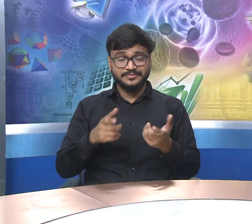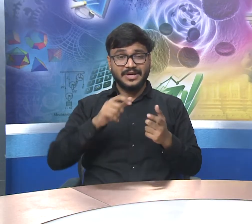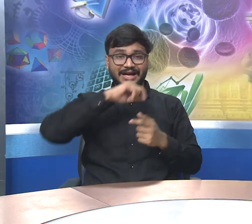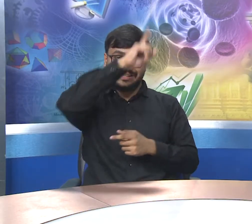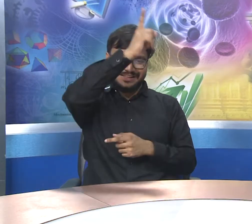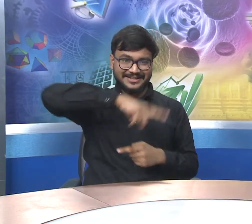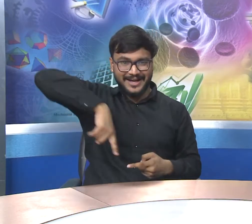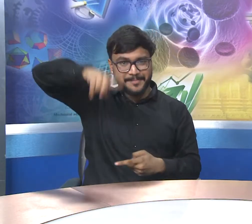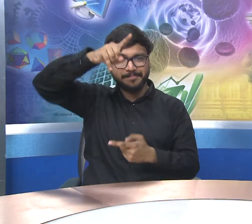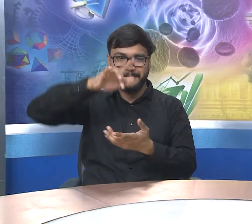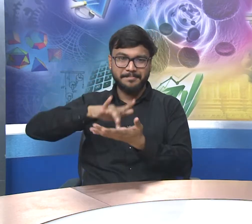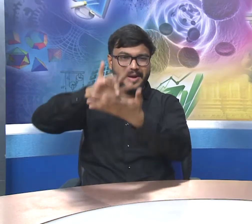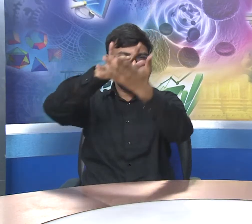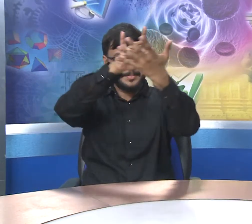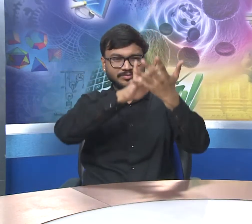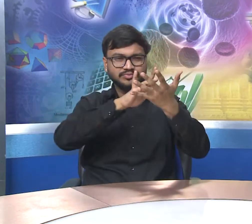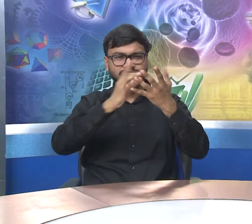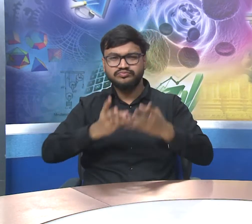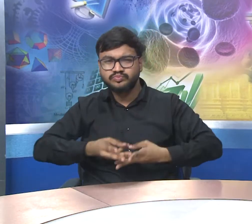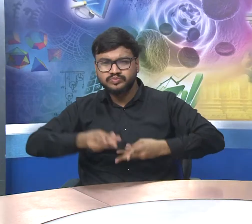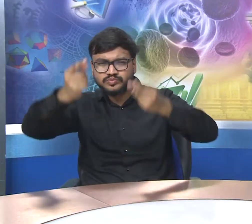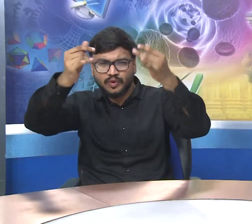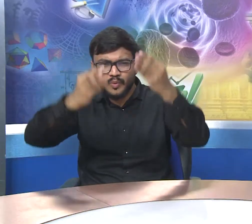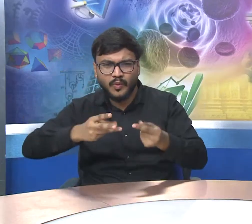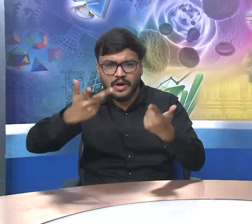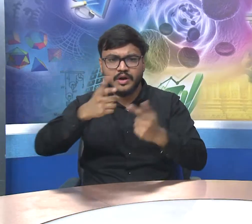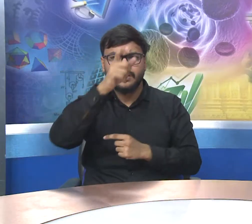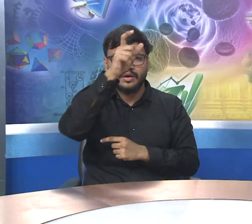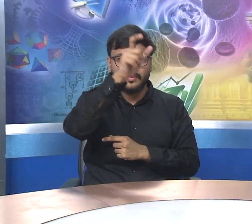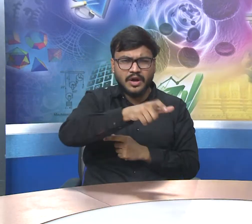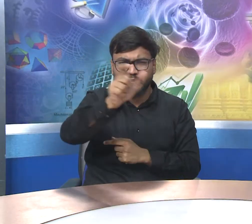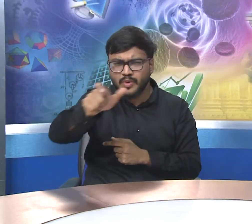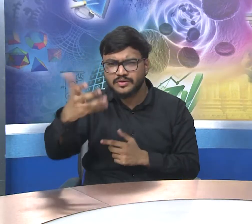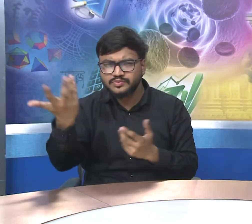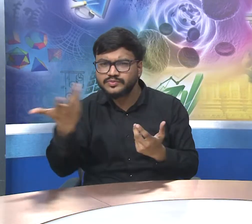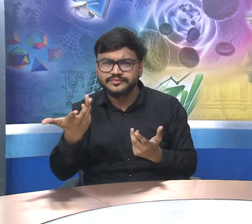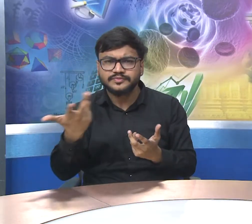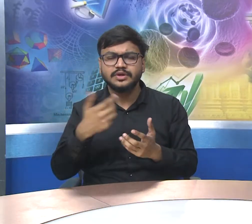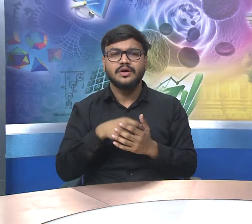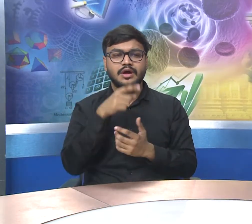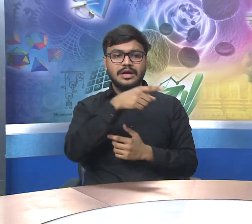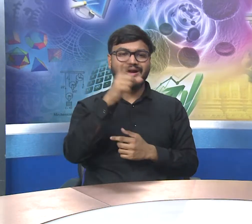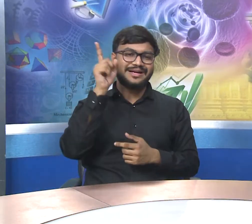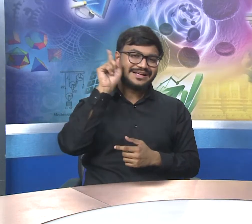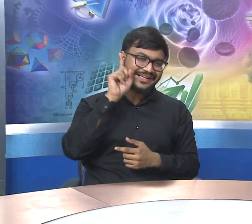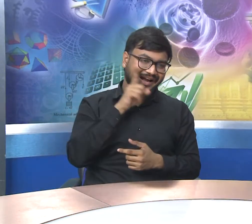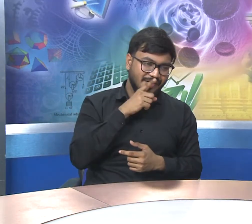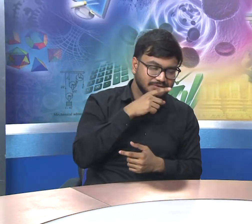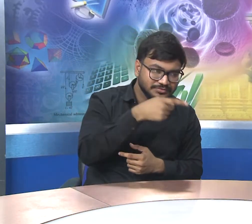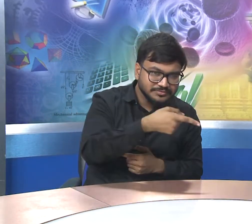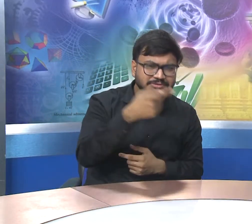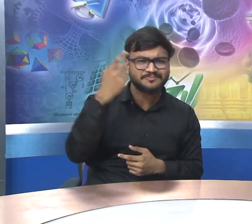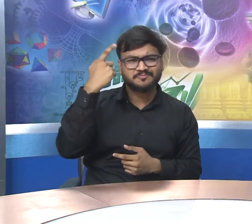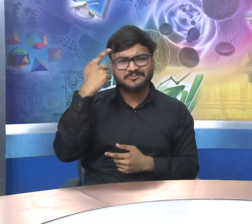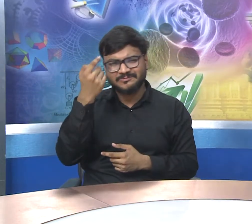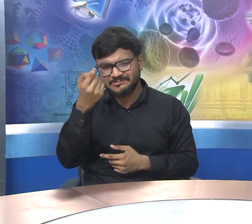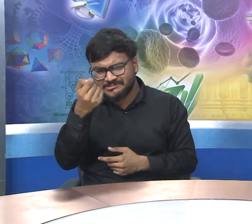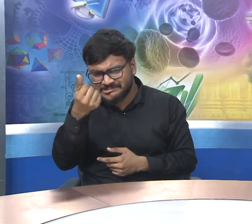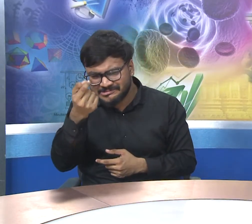Along with it, they have the responsibility to count the person with disability. It also includes